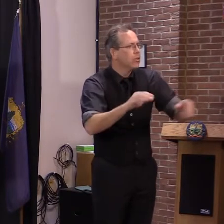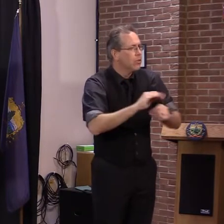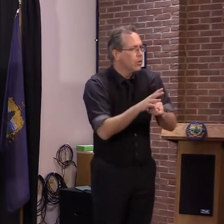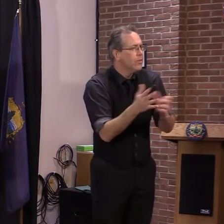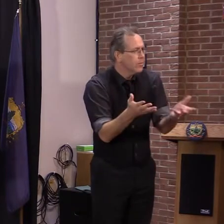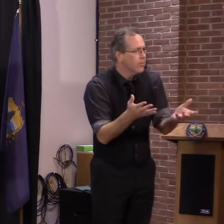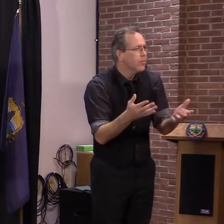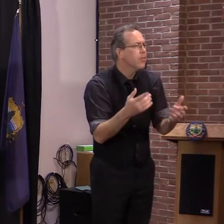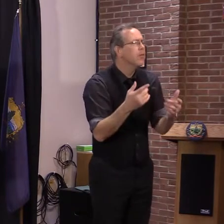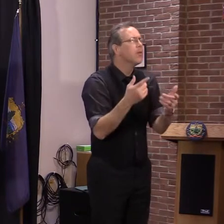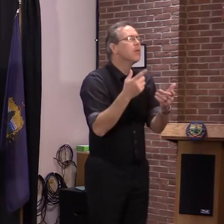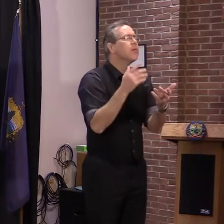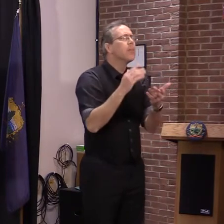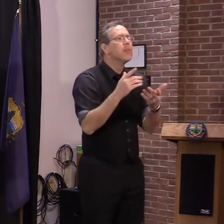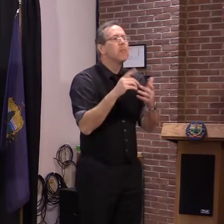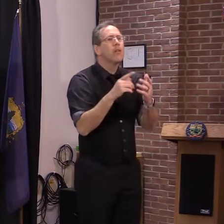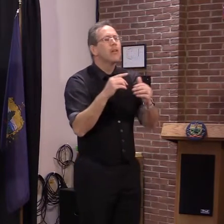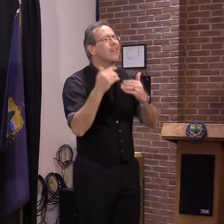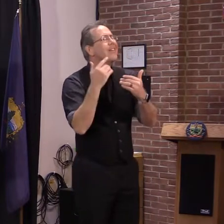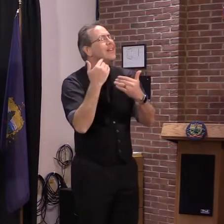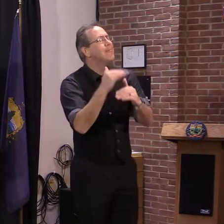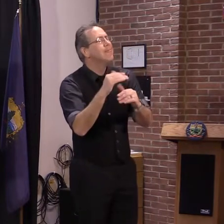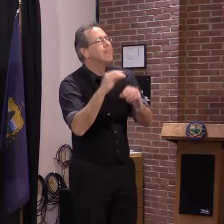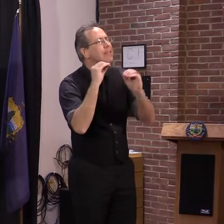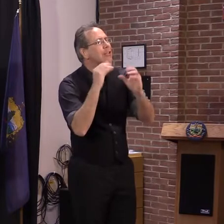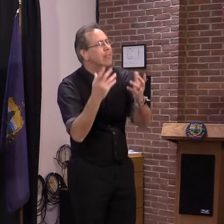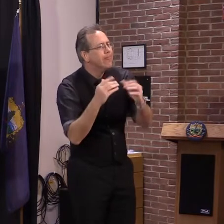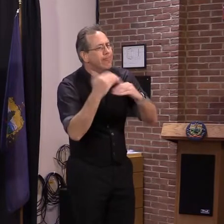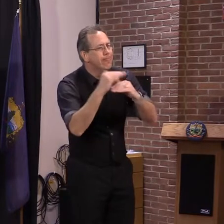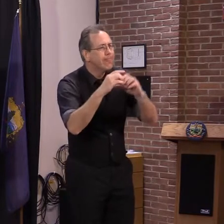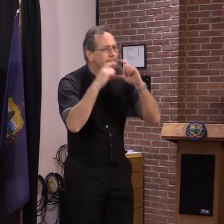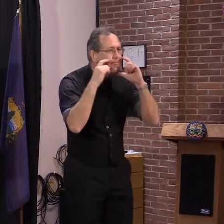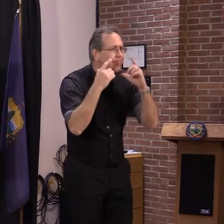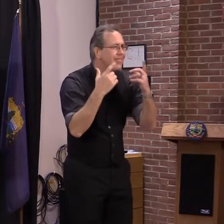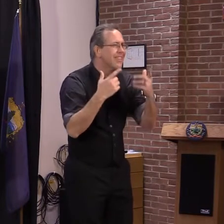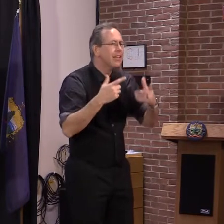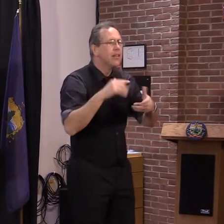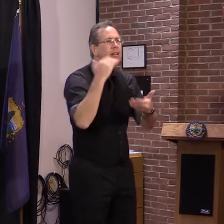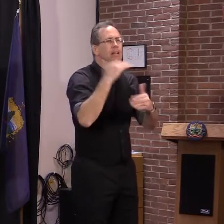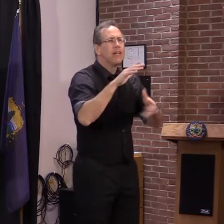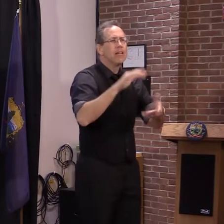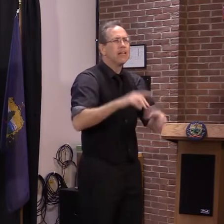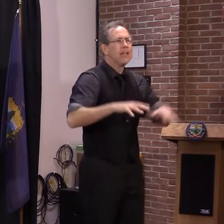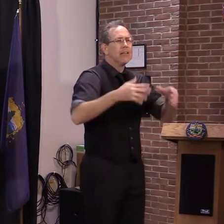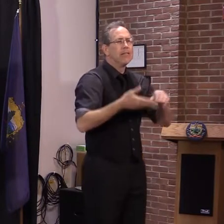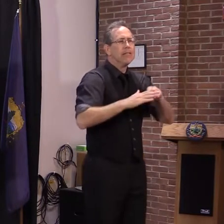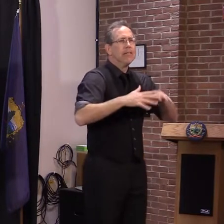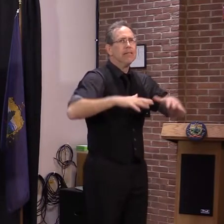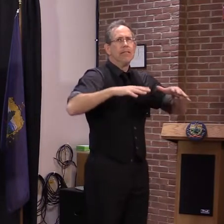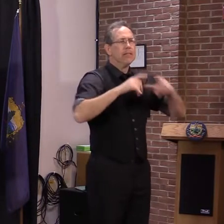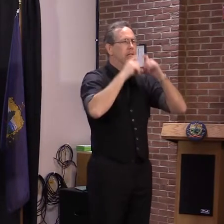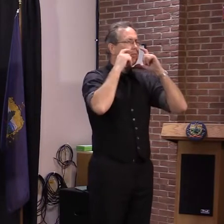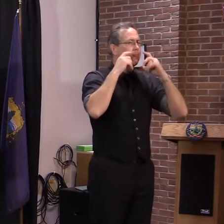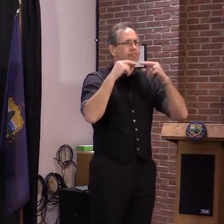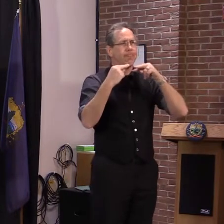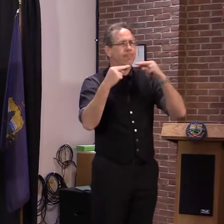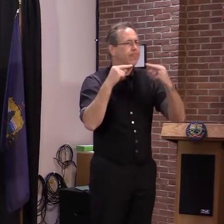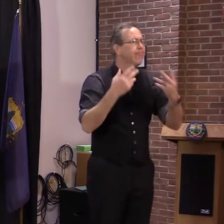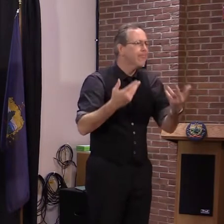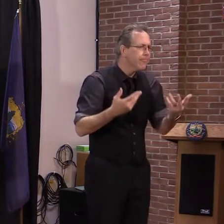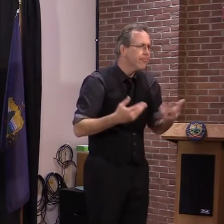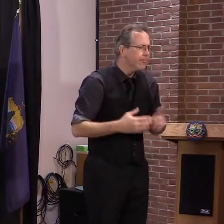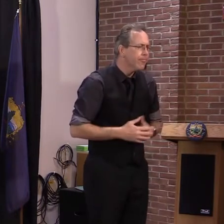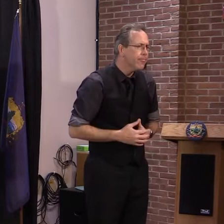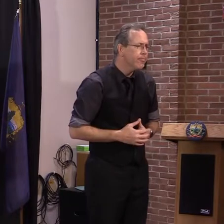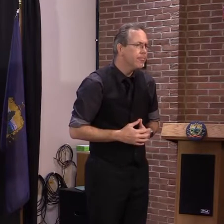limitations on teaching and learning in our classrooms. The risks from the virus continue to decrease, and that's important to acknowledge. So